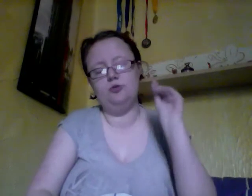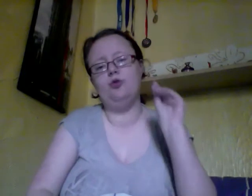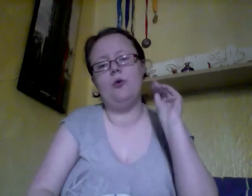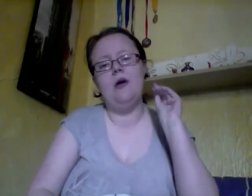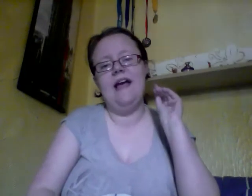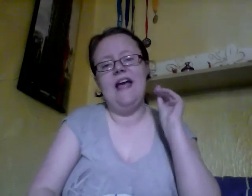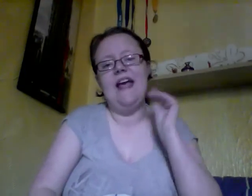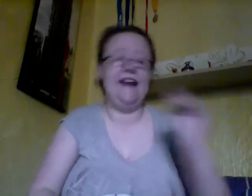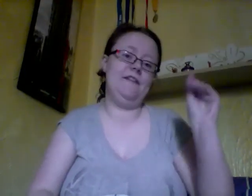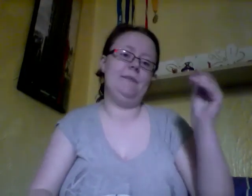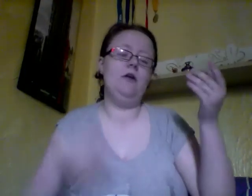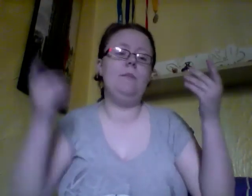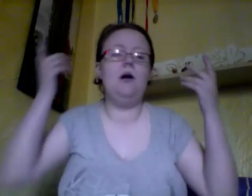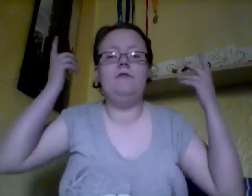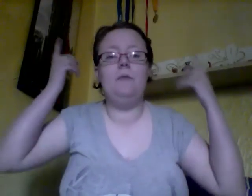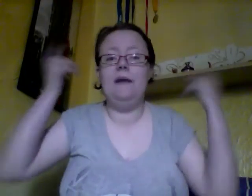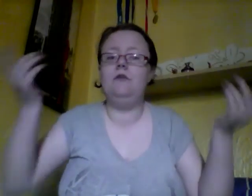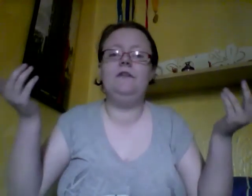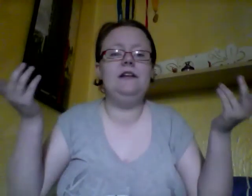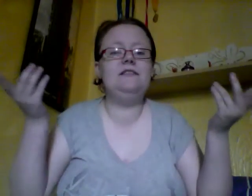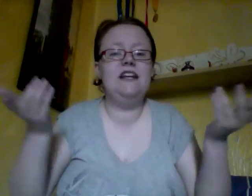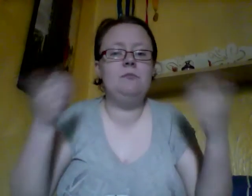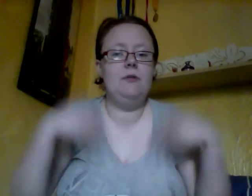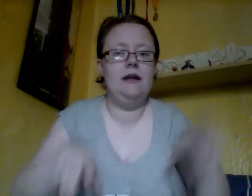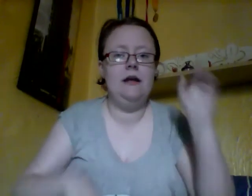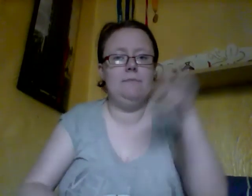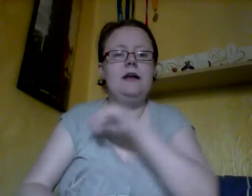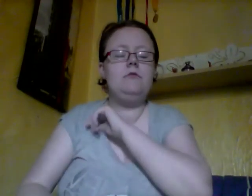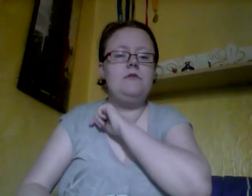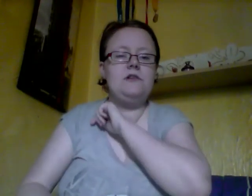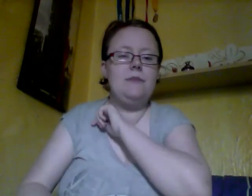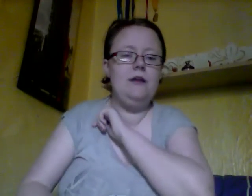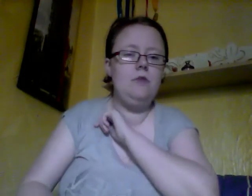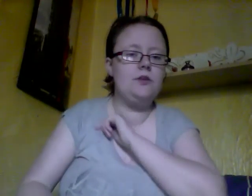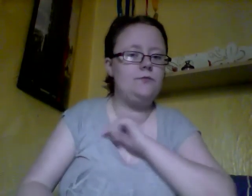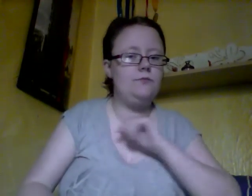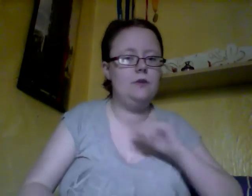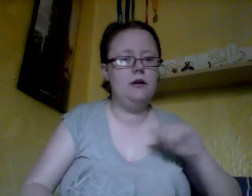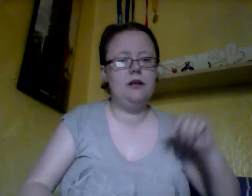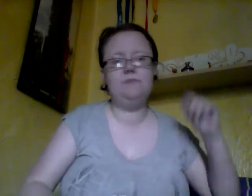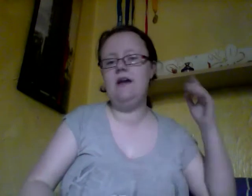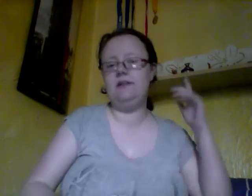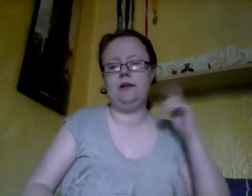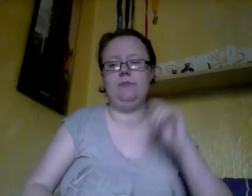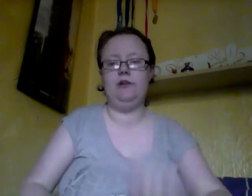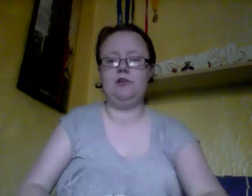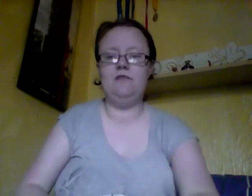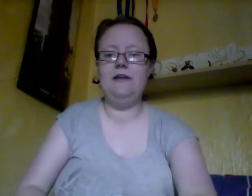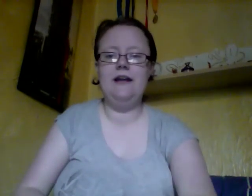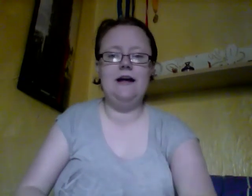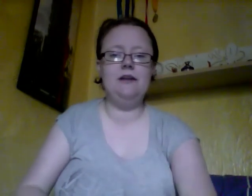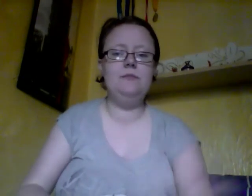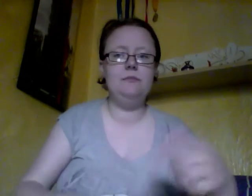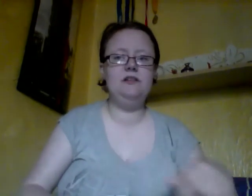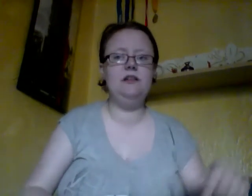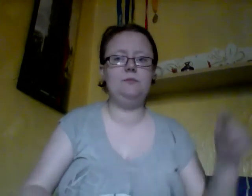know anything about apart from Mycroft had to send him away. Mycroft is a man that works that's practically the British government, and in BBC he's